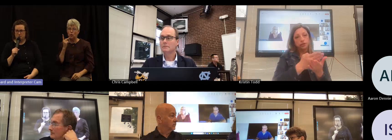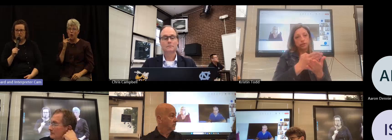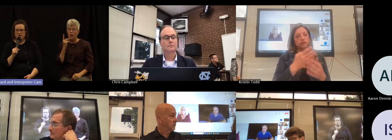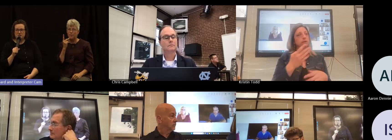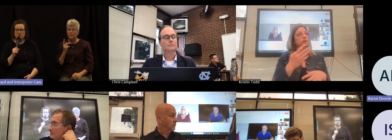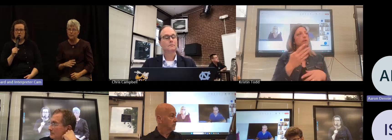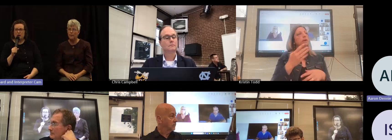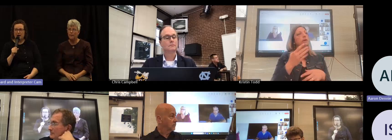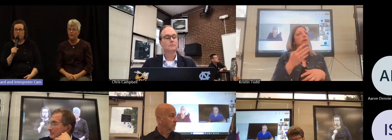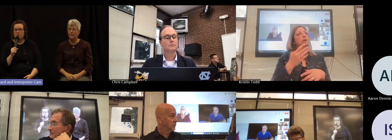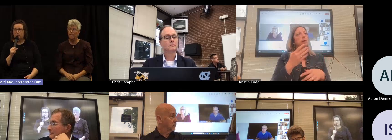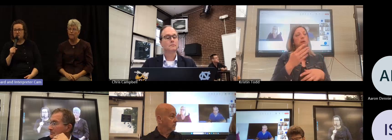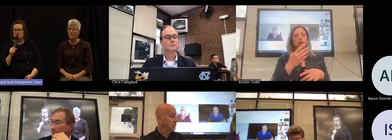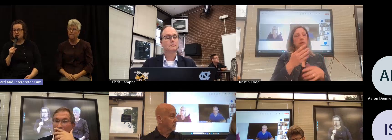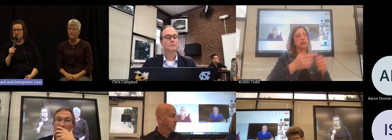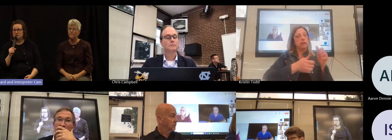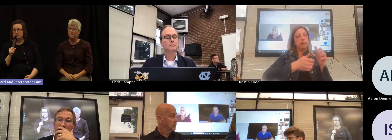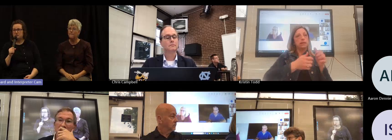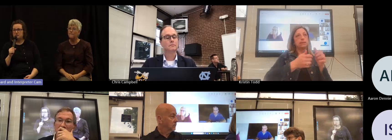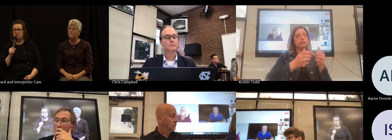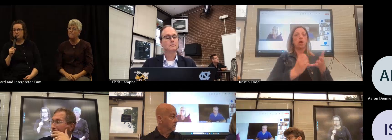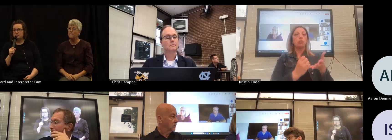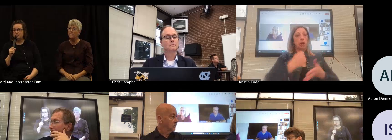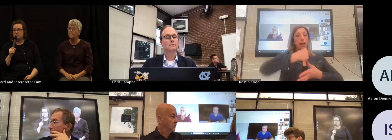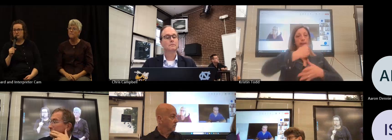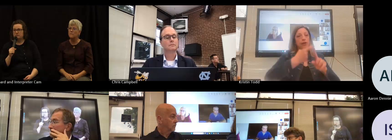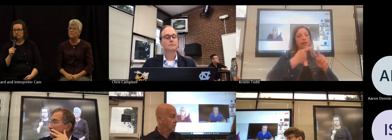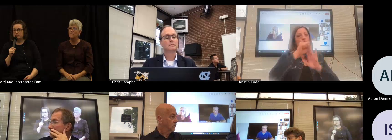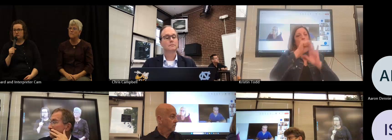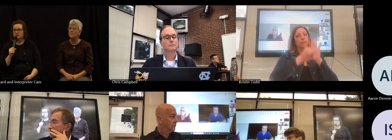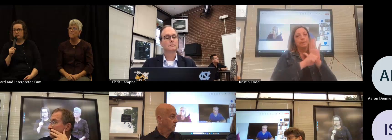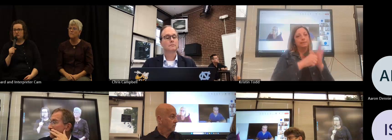Sure. So our budget